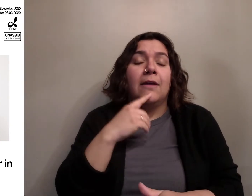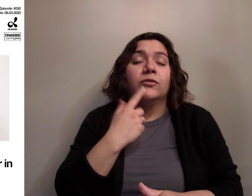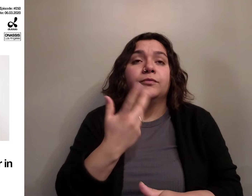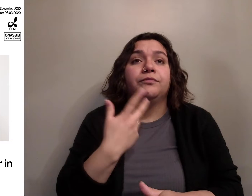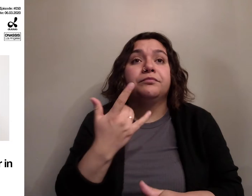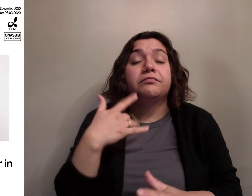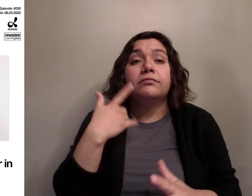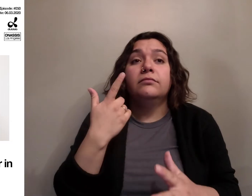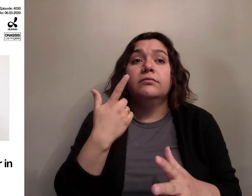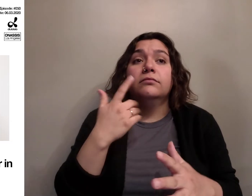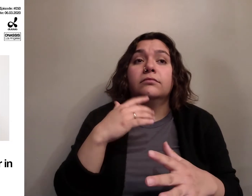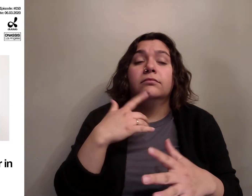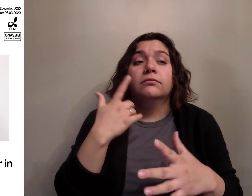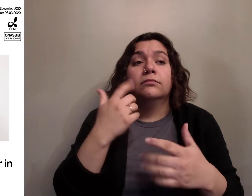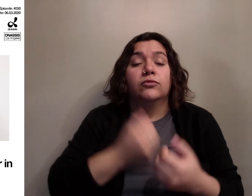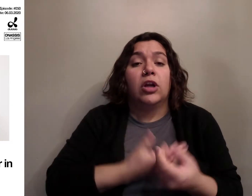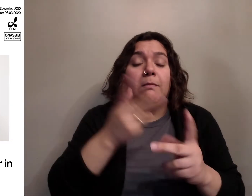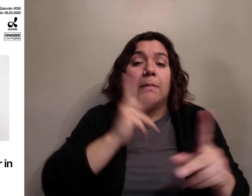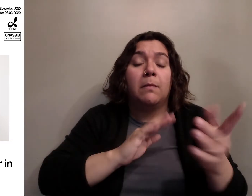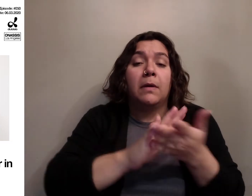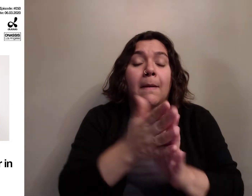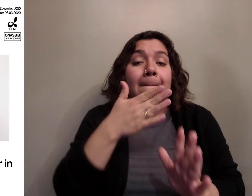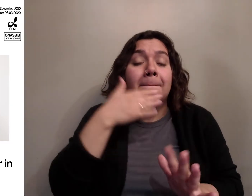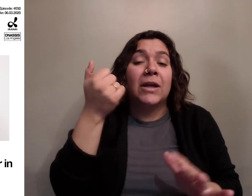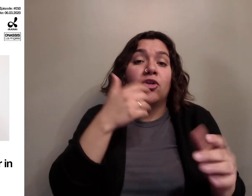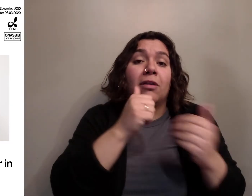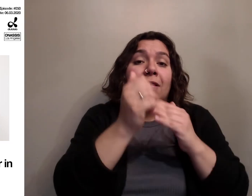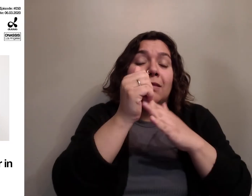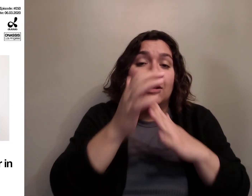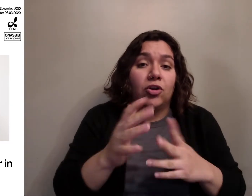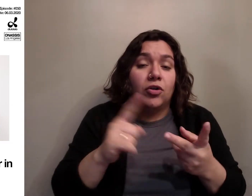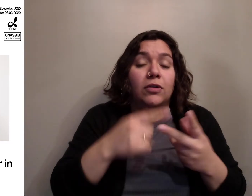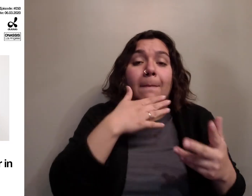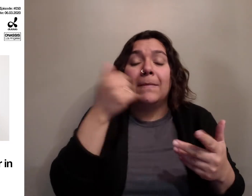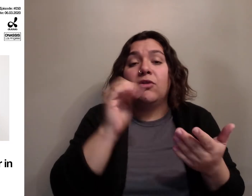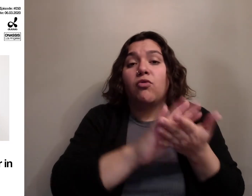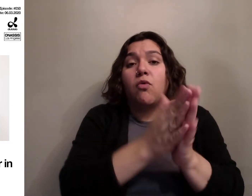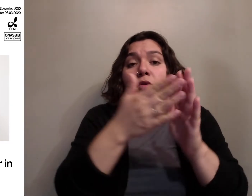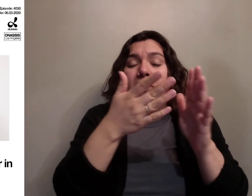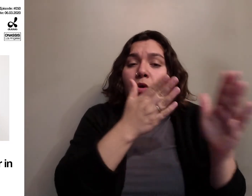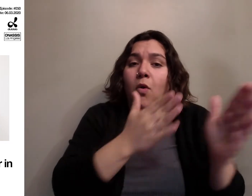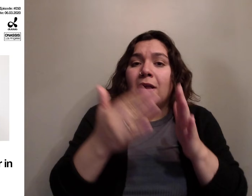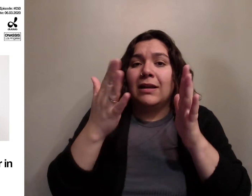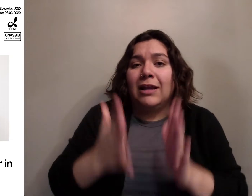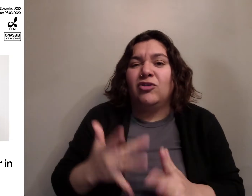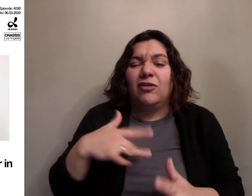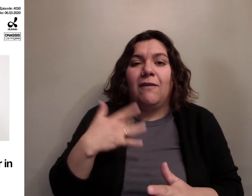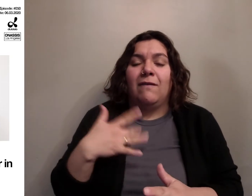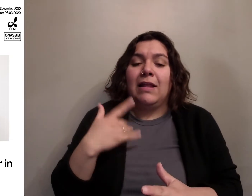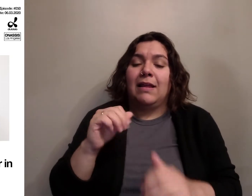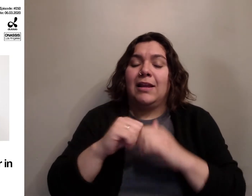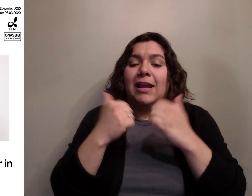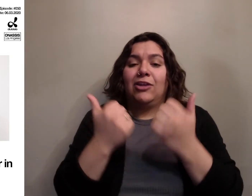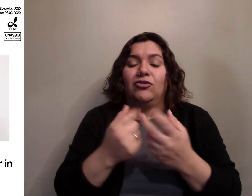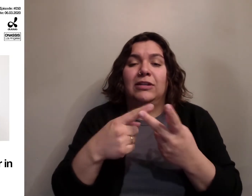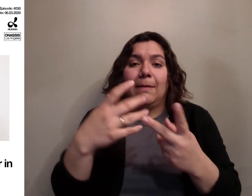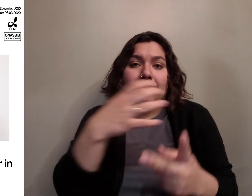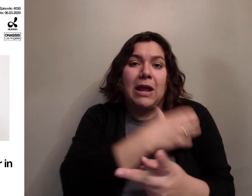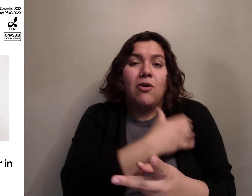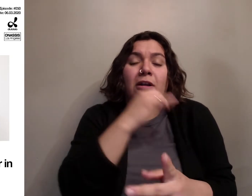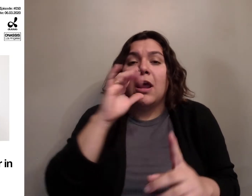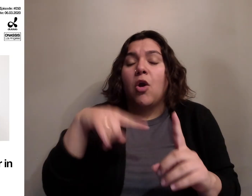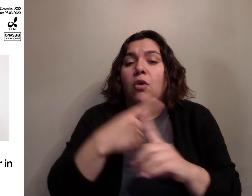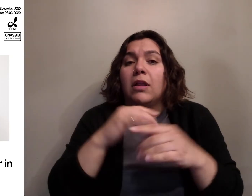I think that has made better organized, better leaders, and people are really feeling agency